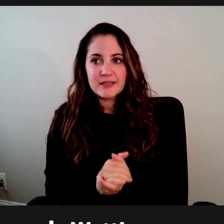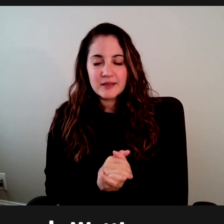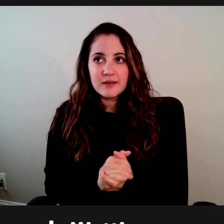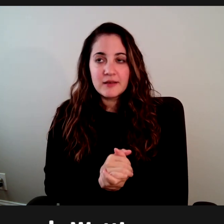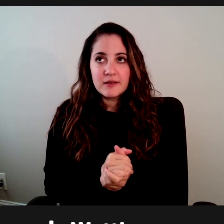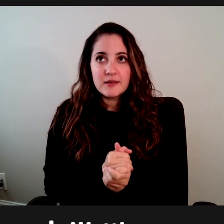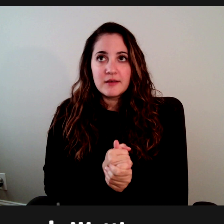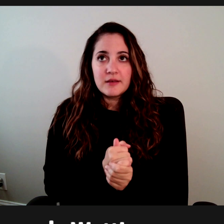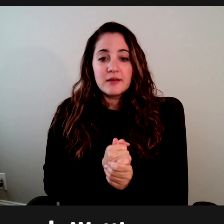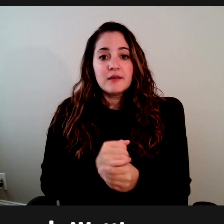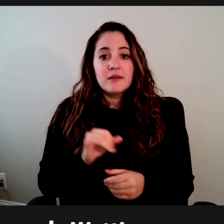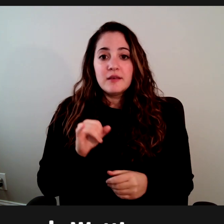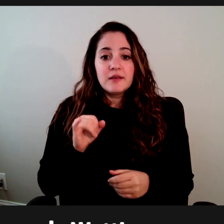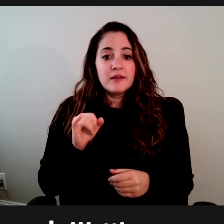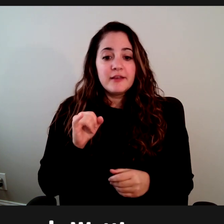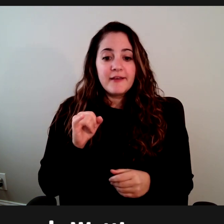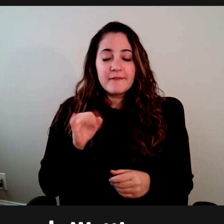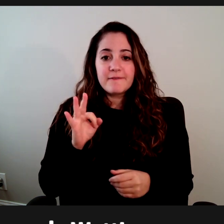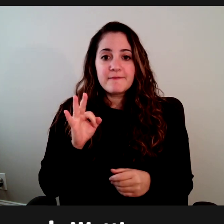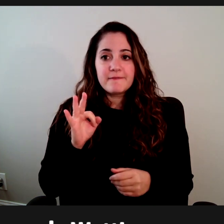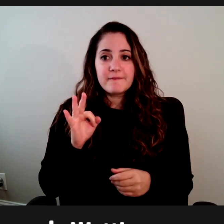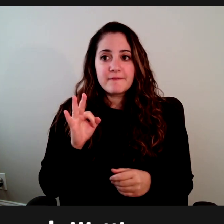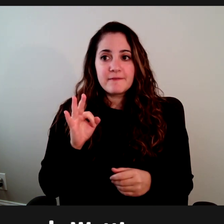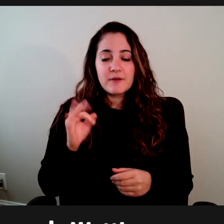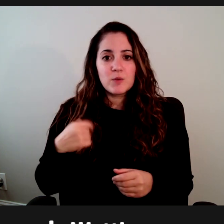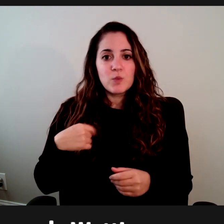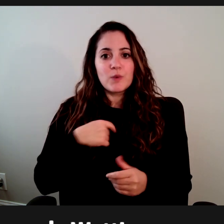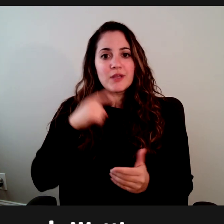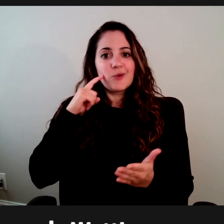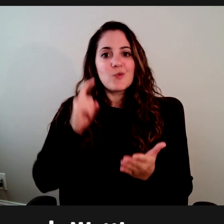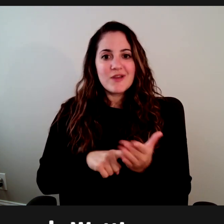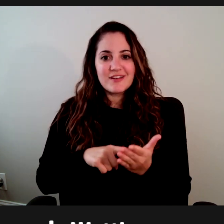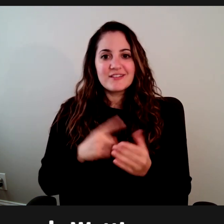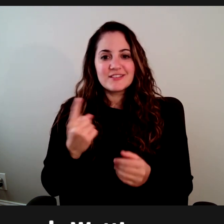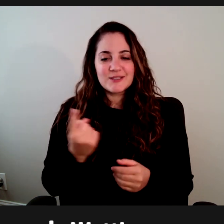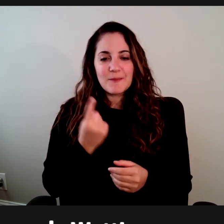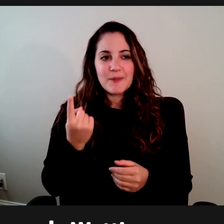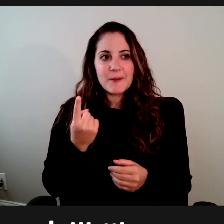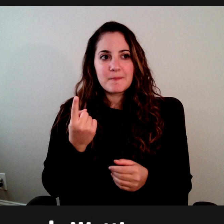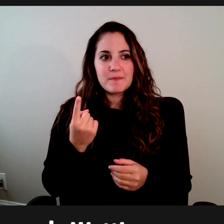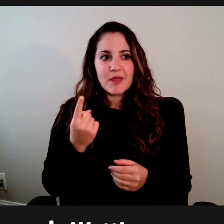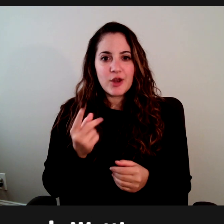thinking. But that when something is witnessed and